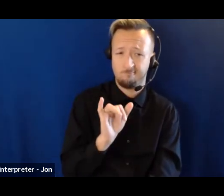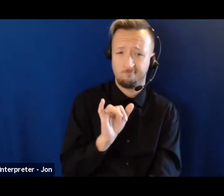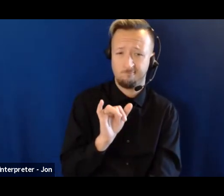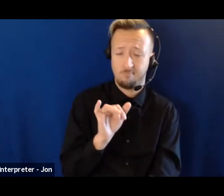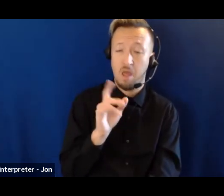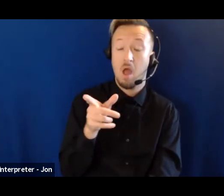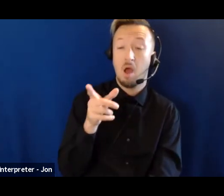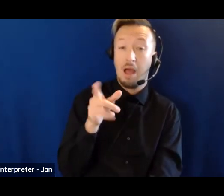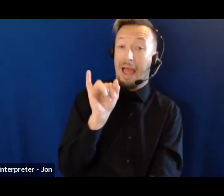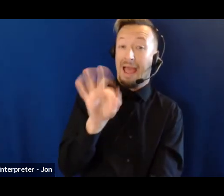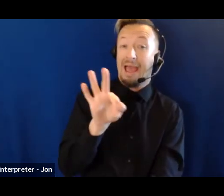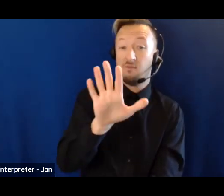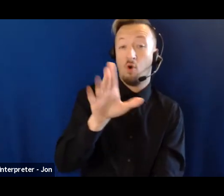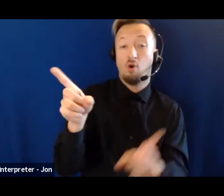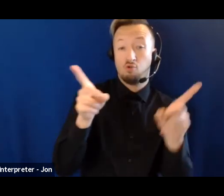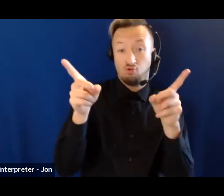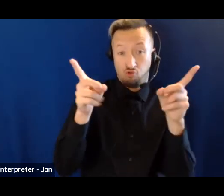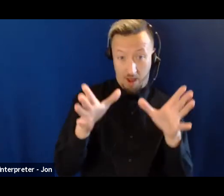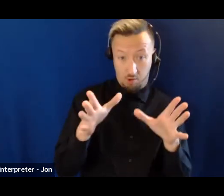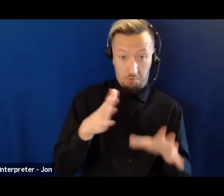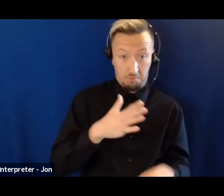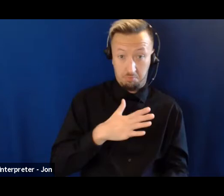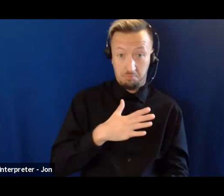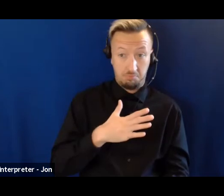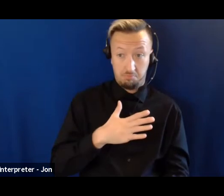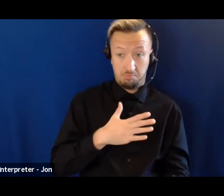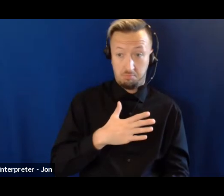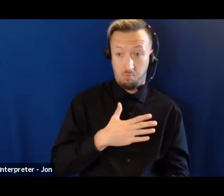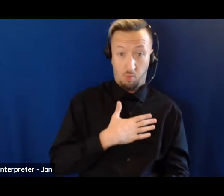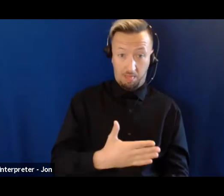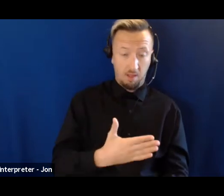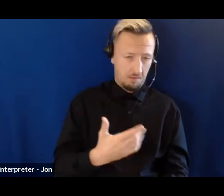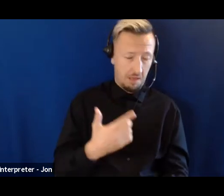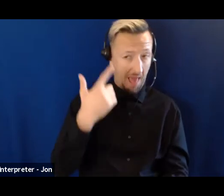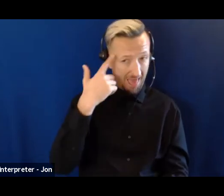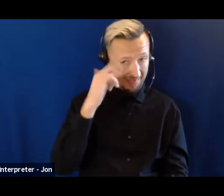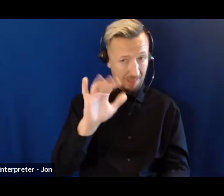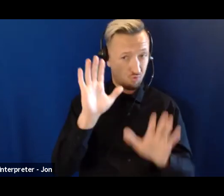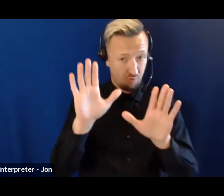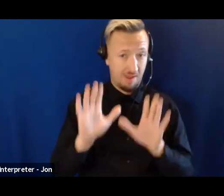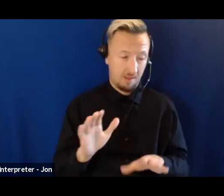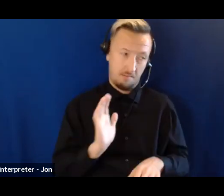If your director, if your DSC will do that, that's a great idea to do. I'm not so sure that ours would,